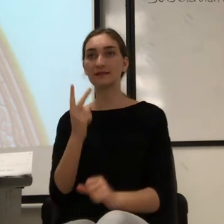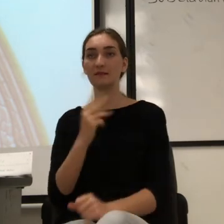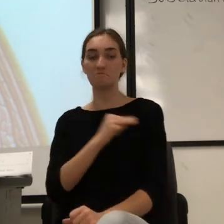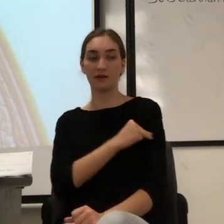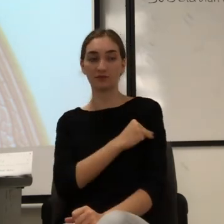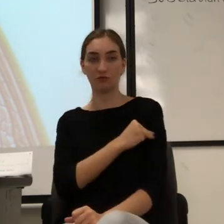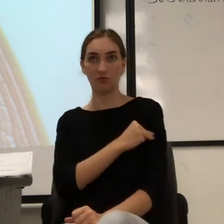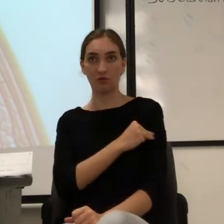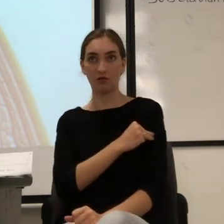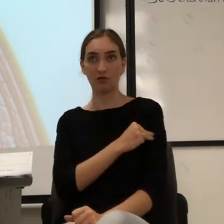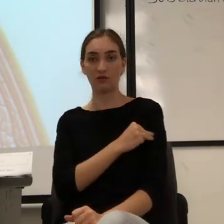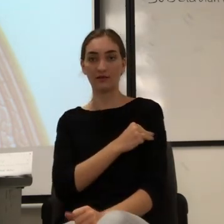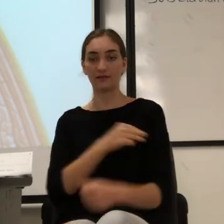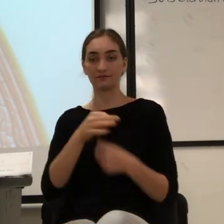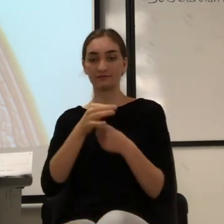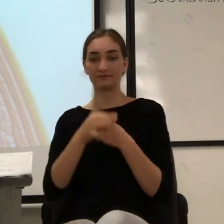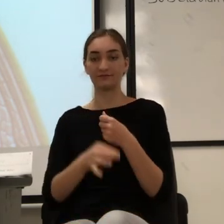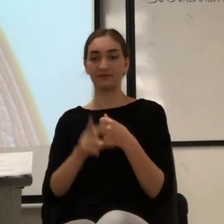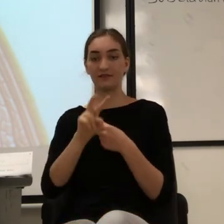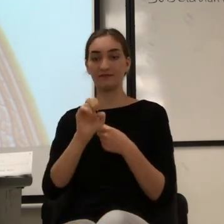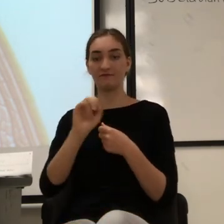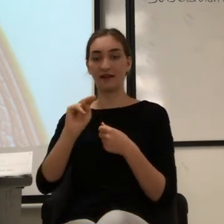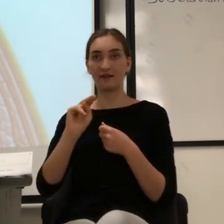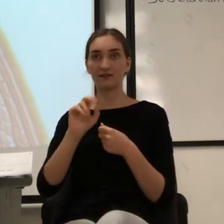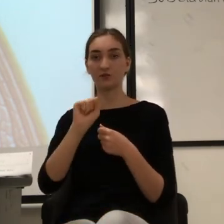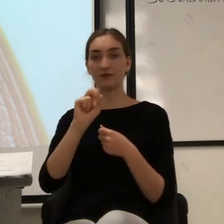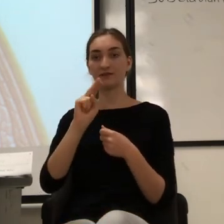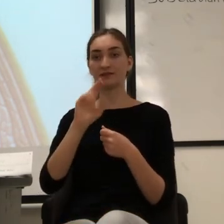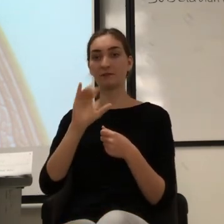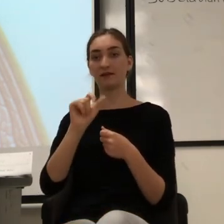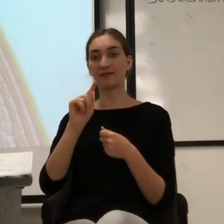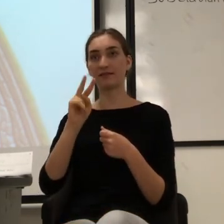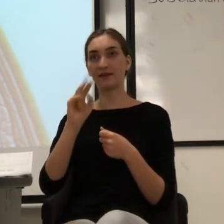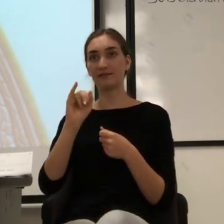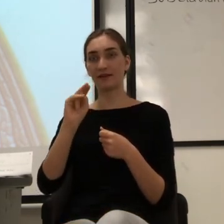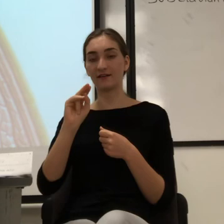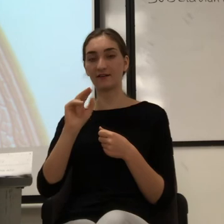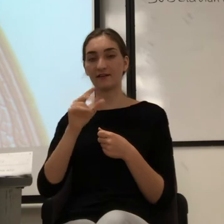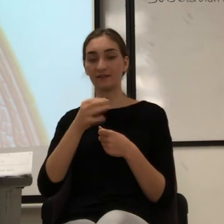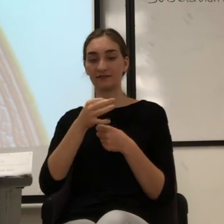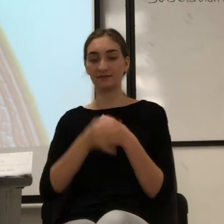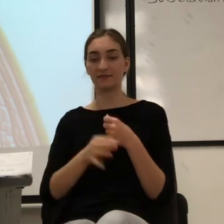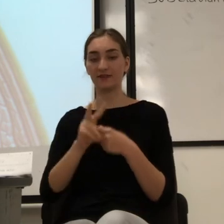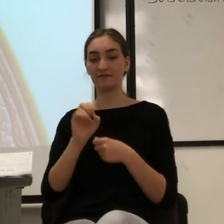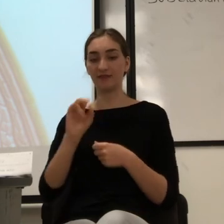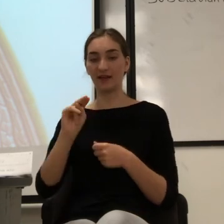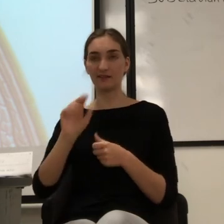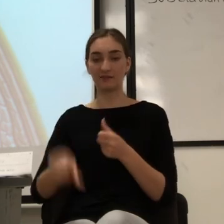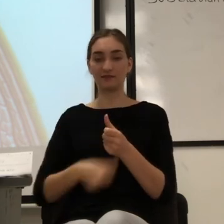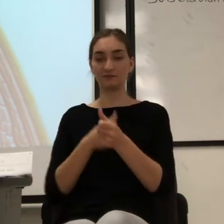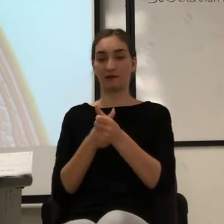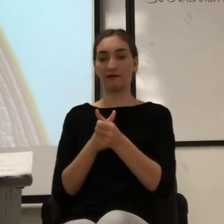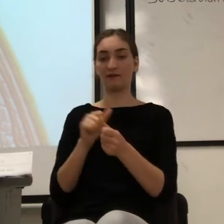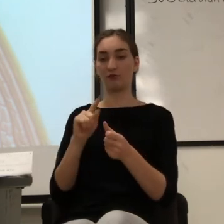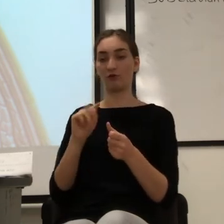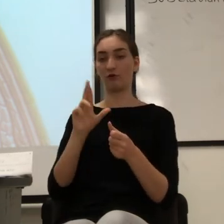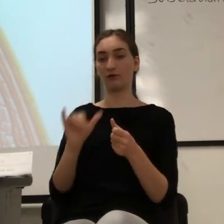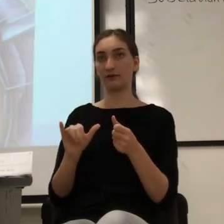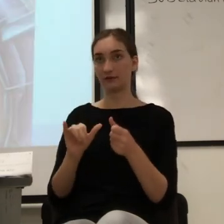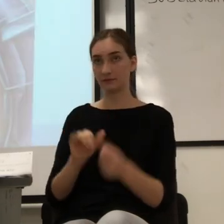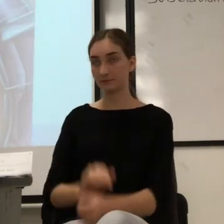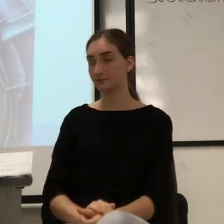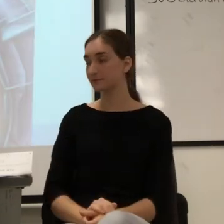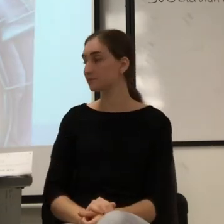it. Therefore, it's subclavian vein and subclavian artery are right behind it. So,